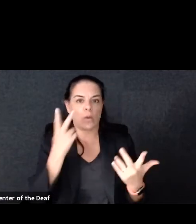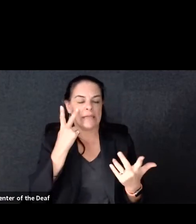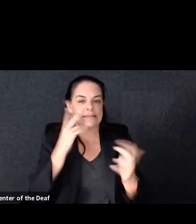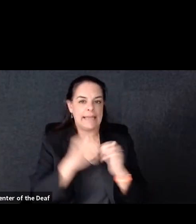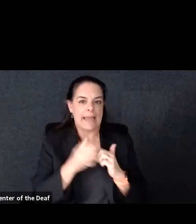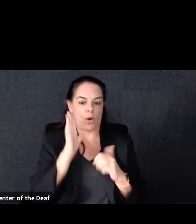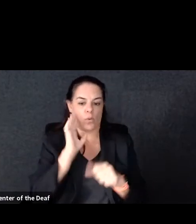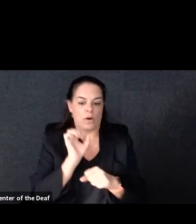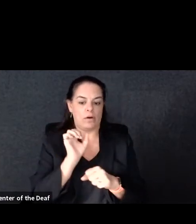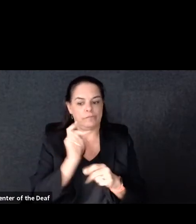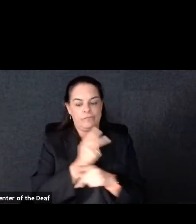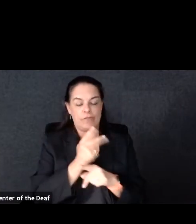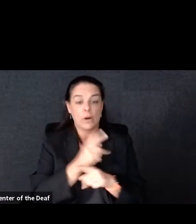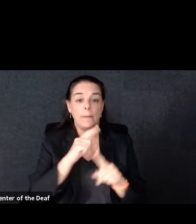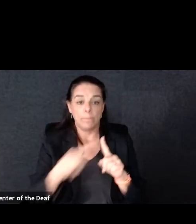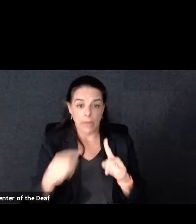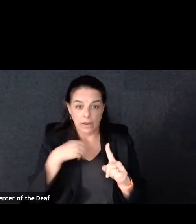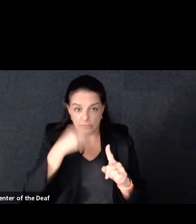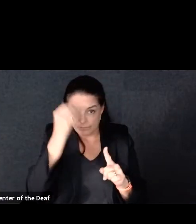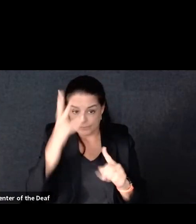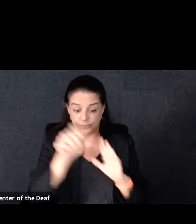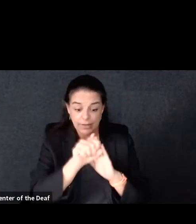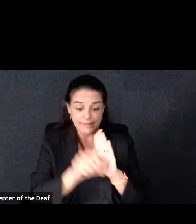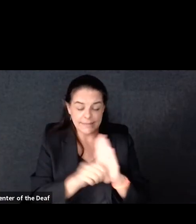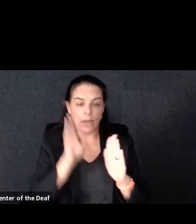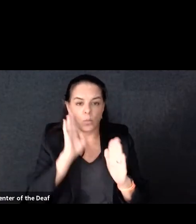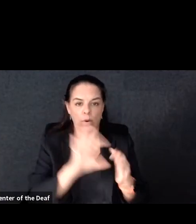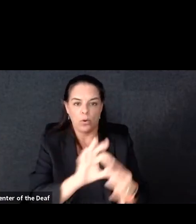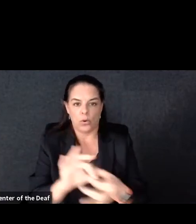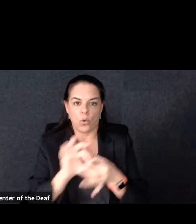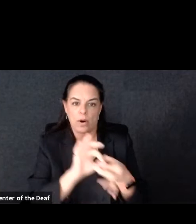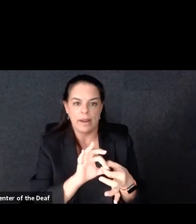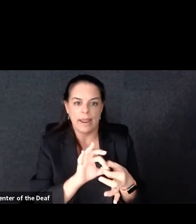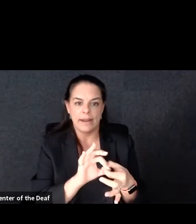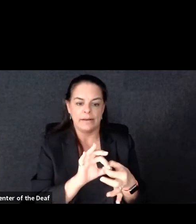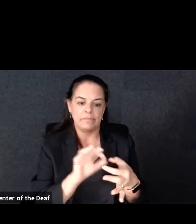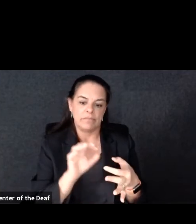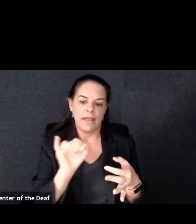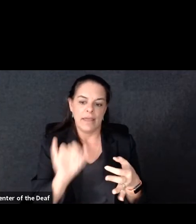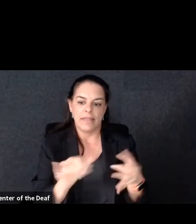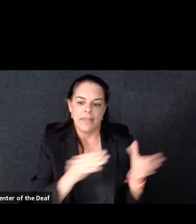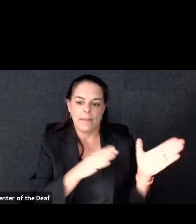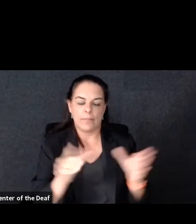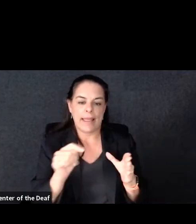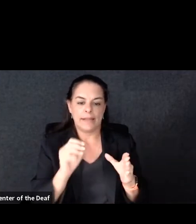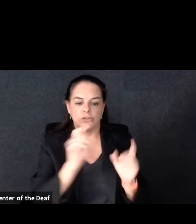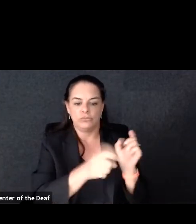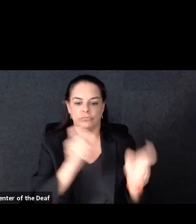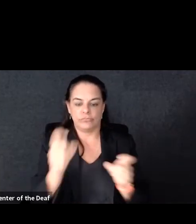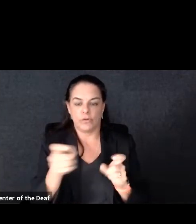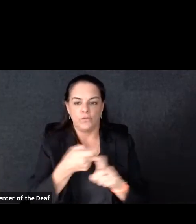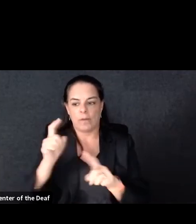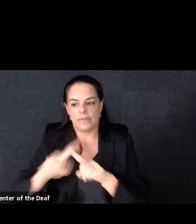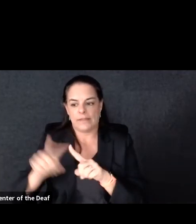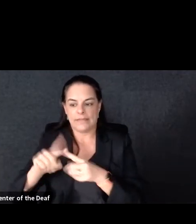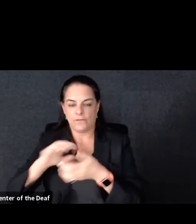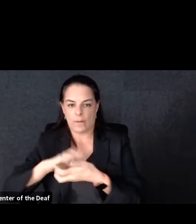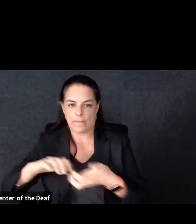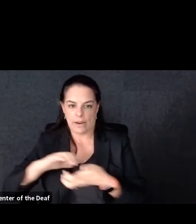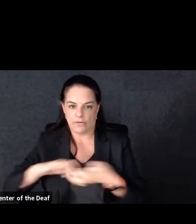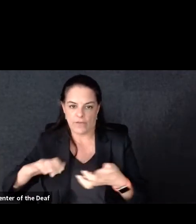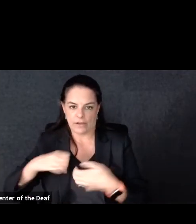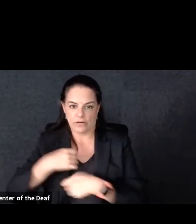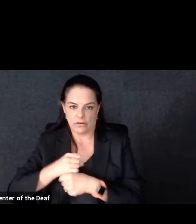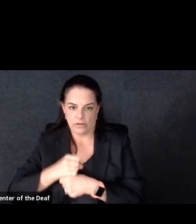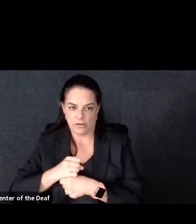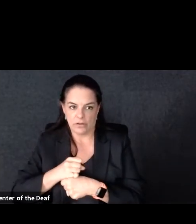I can say, will be coordinating the efforts of receiving those vaccines from the different manufacturers, and we'll be following their guidelines. Whether